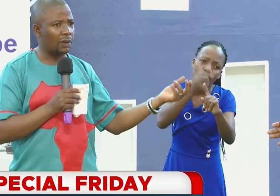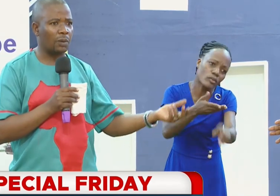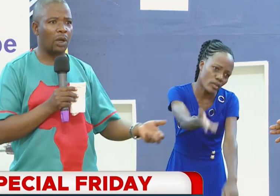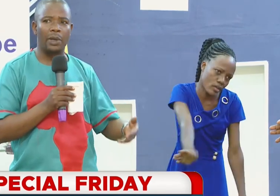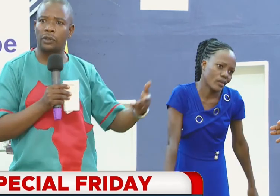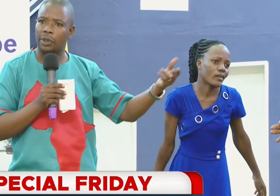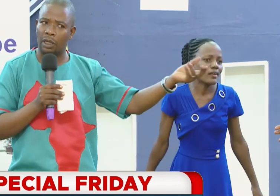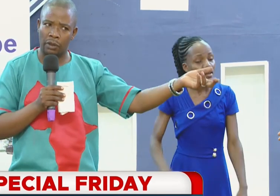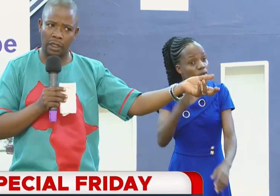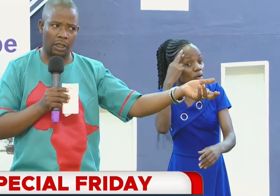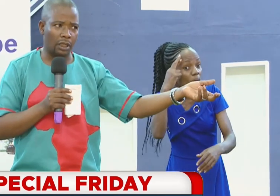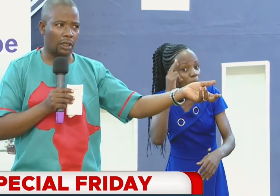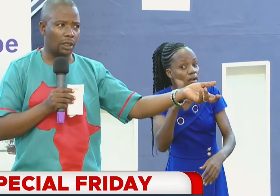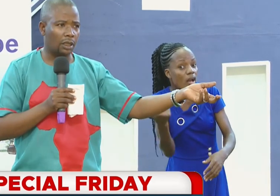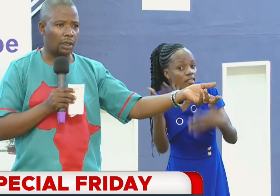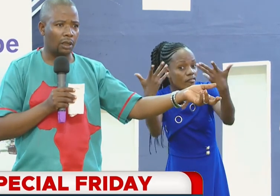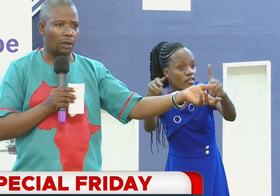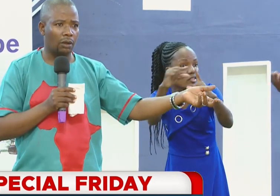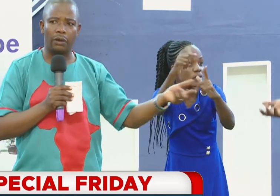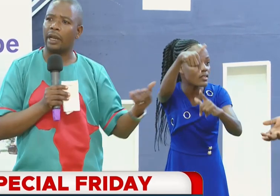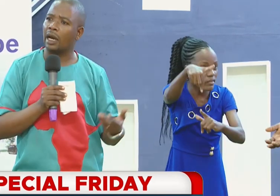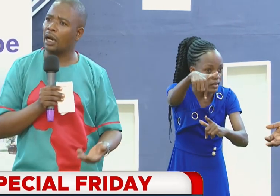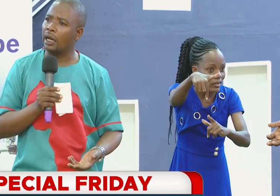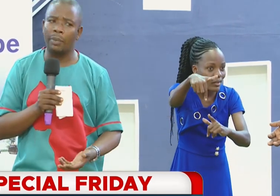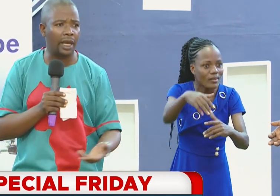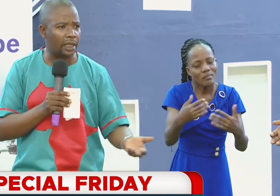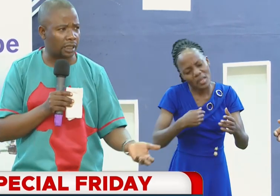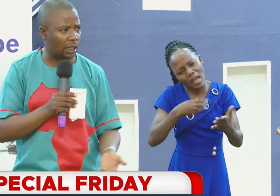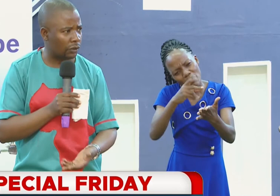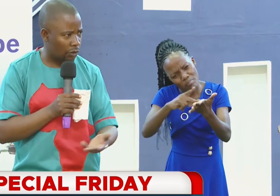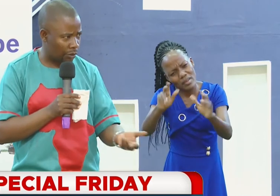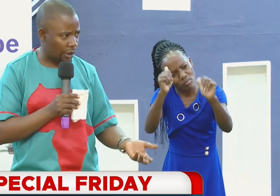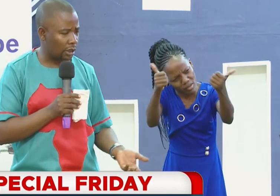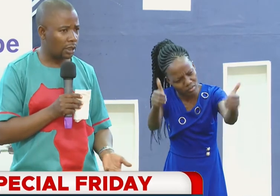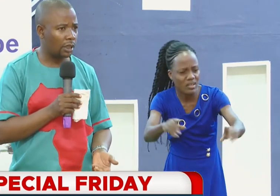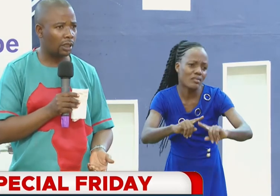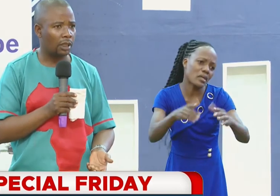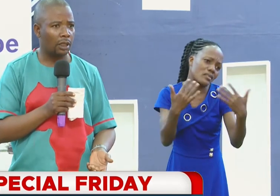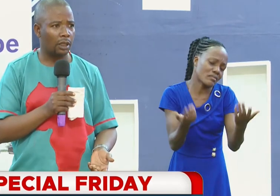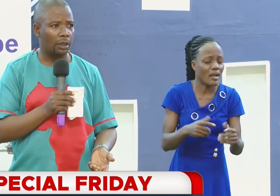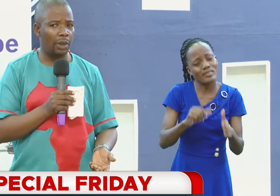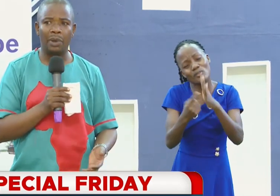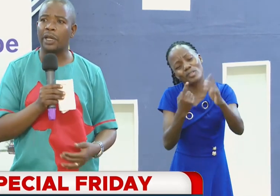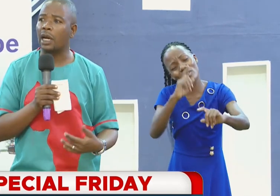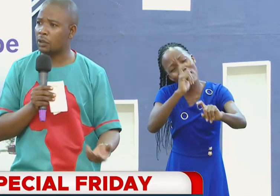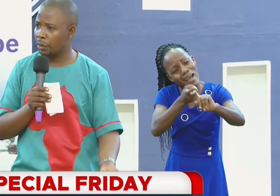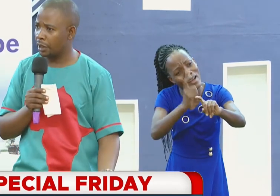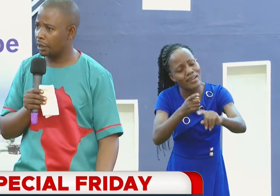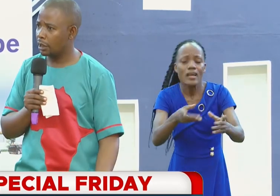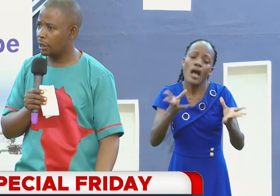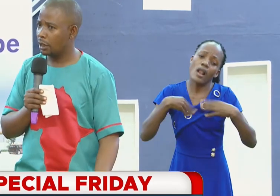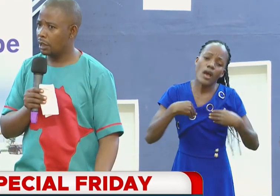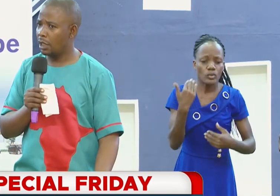P7? Kakati betuba mukama yatusomesa luli. If the Lord took us through. Ono yanaagaana mbeera just yetuli obubi. This time it's just the situation.